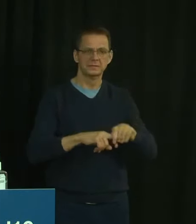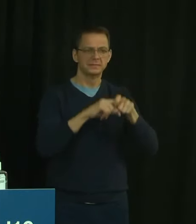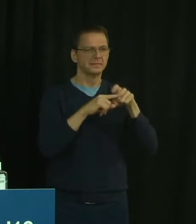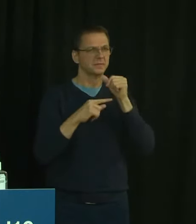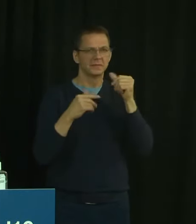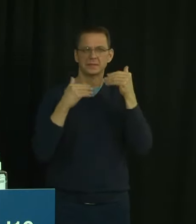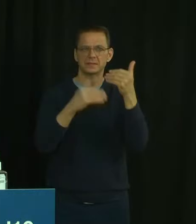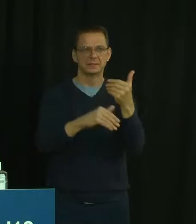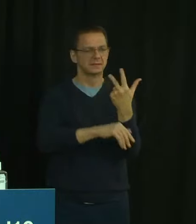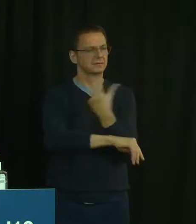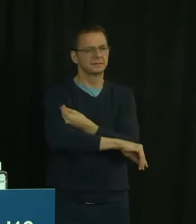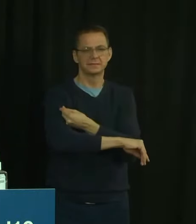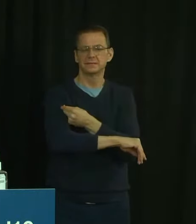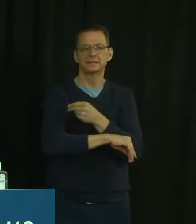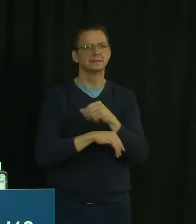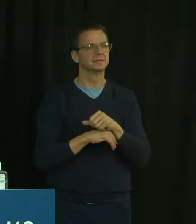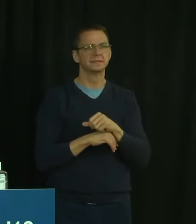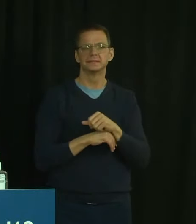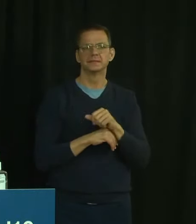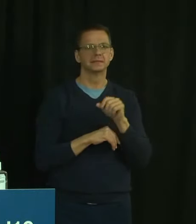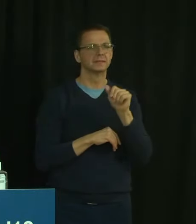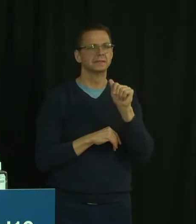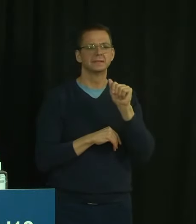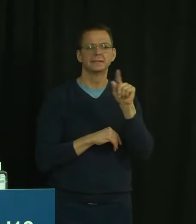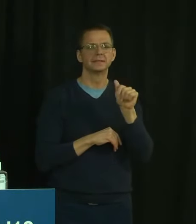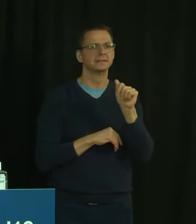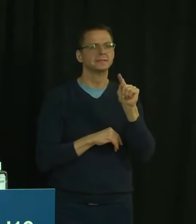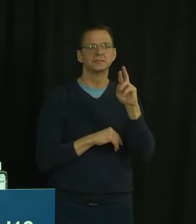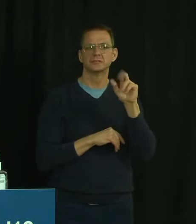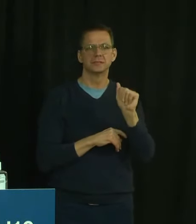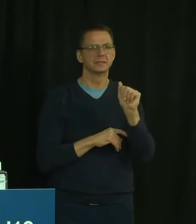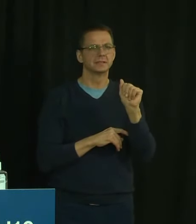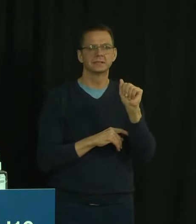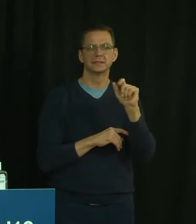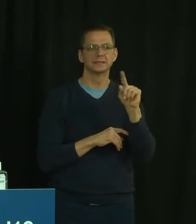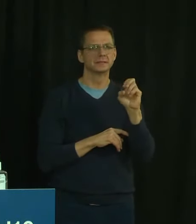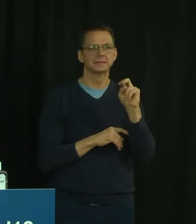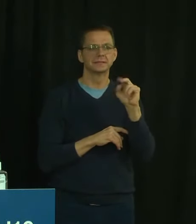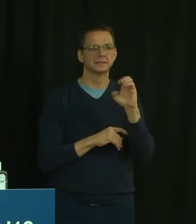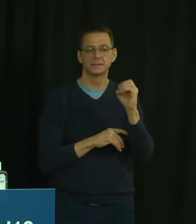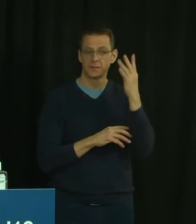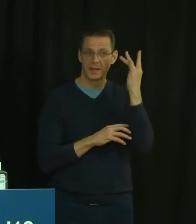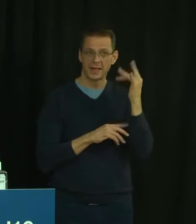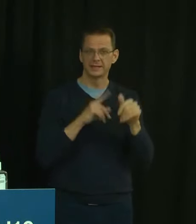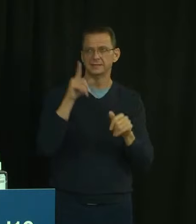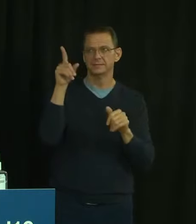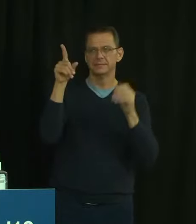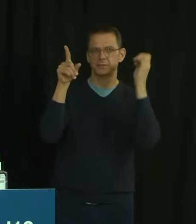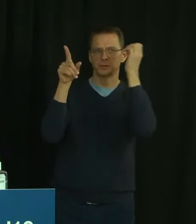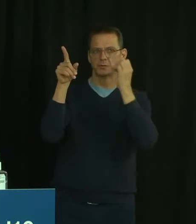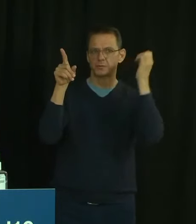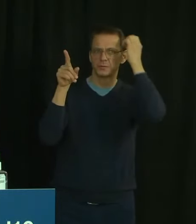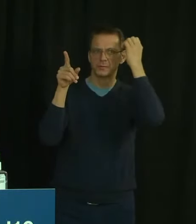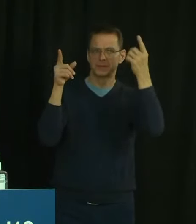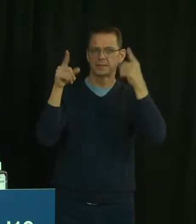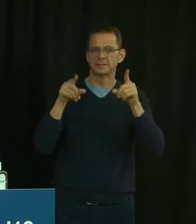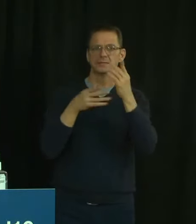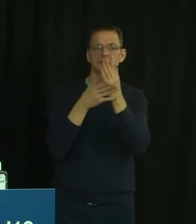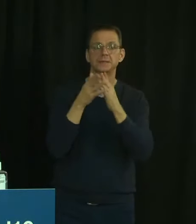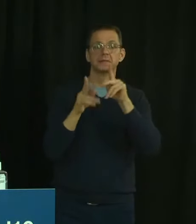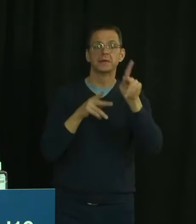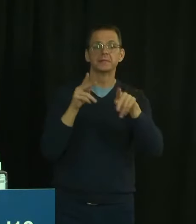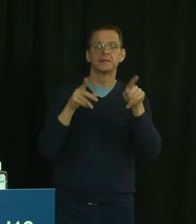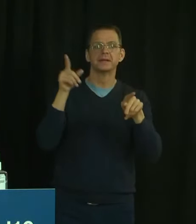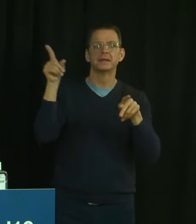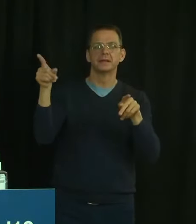require more investigation. While all available data and evidence shows no increase in the overall risk of blood